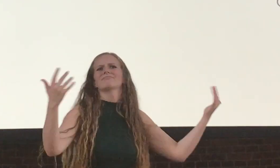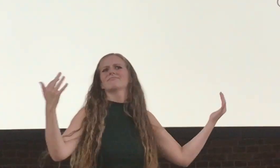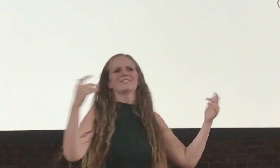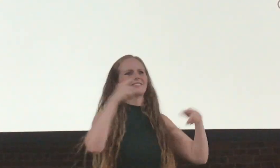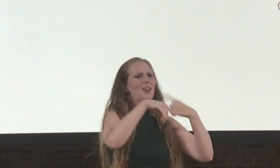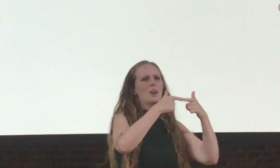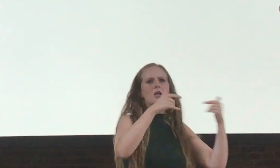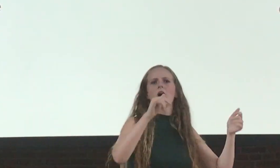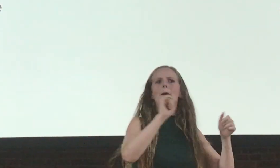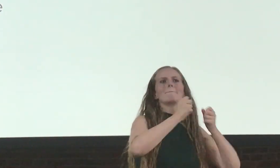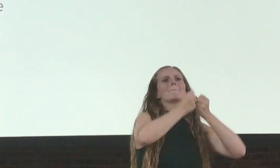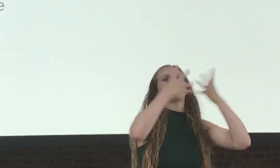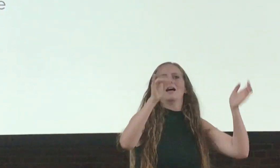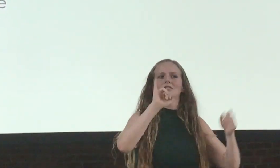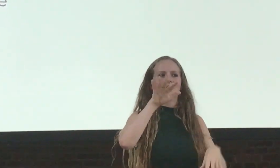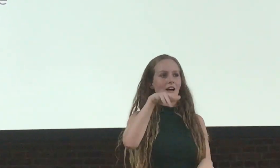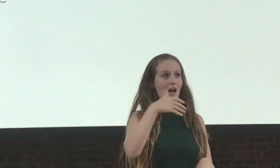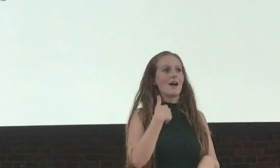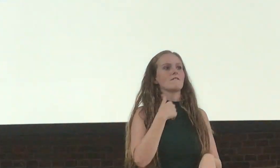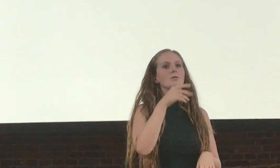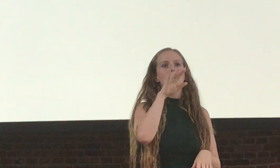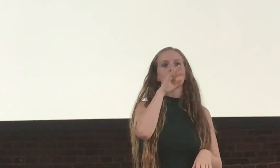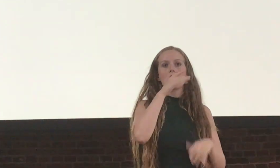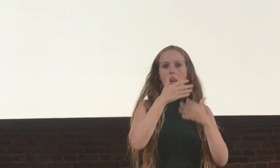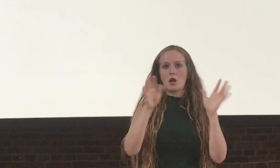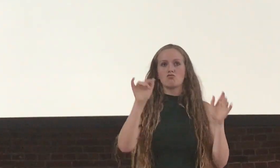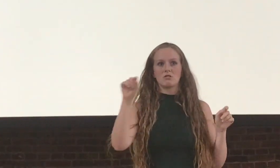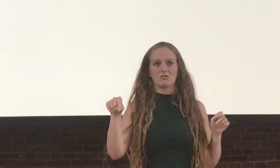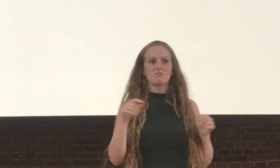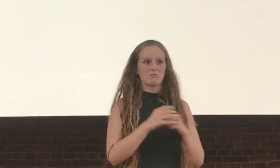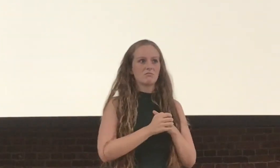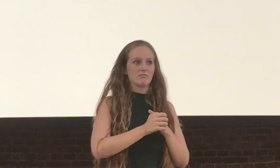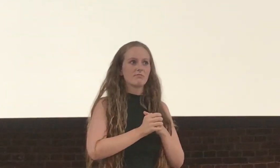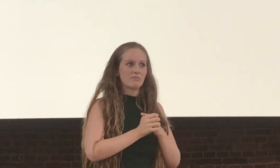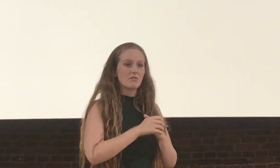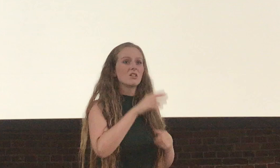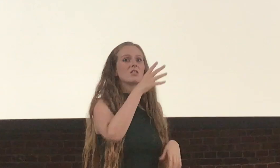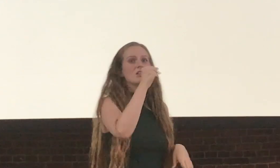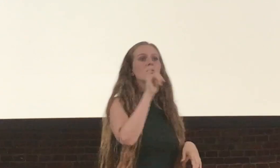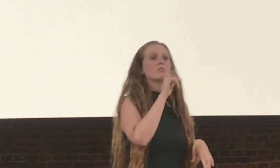There are many sign languages, many languages in general in the world, and there are many spoken languages.